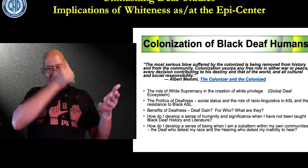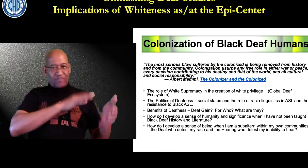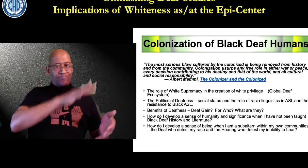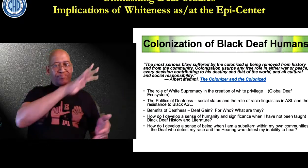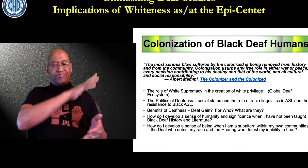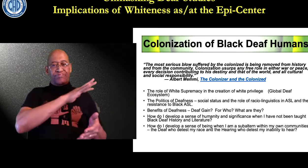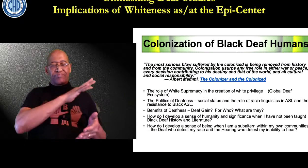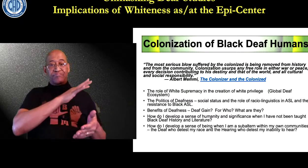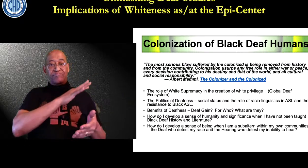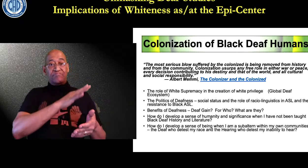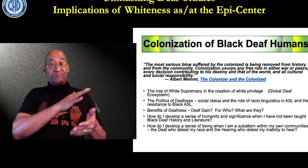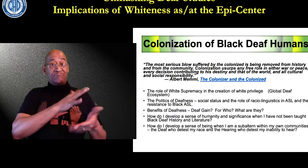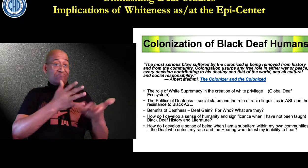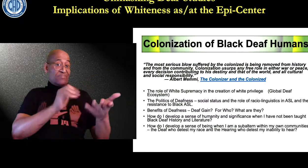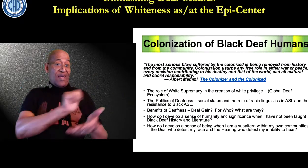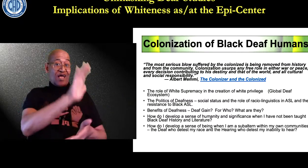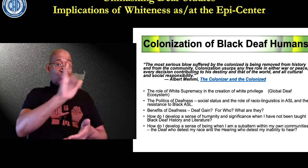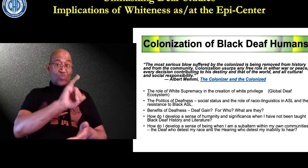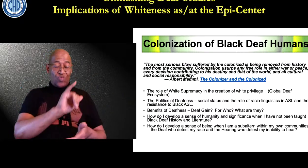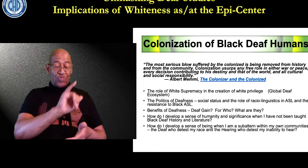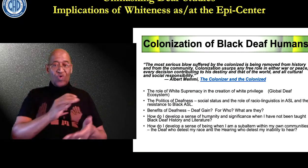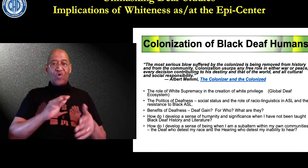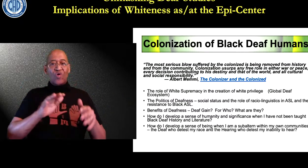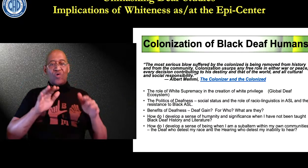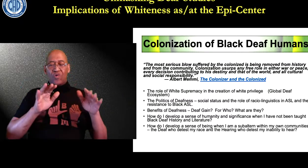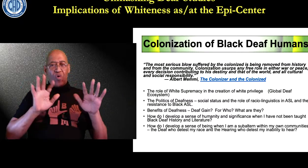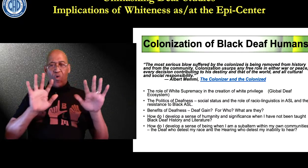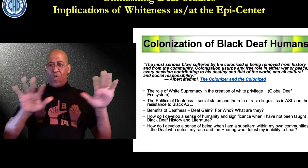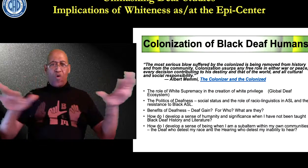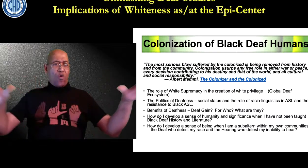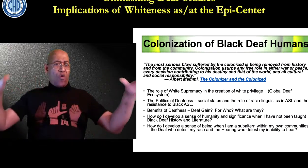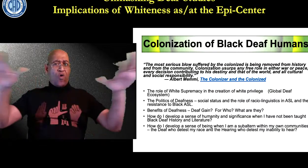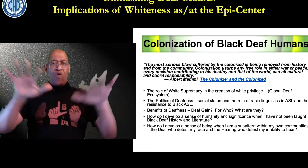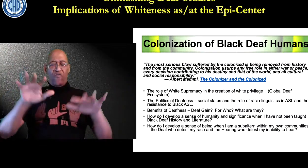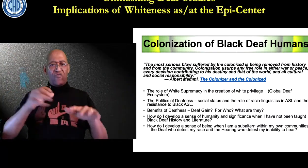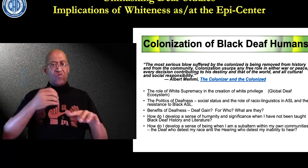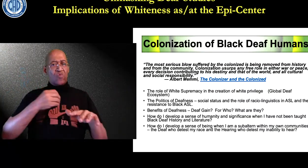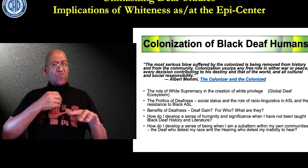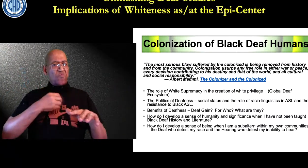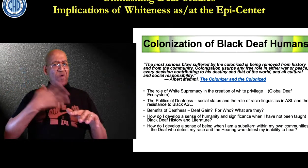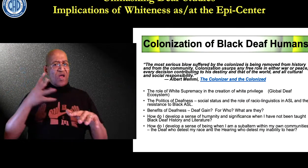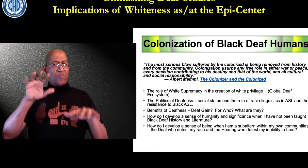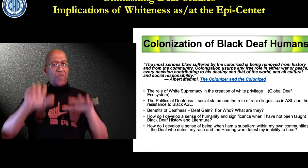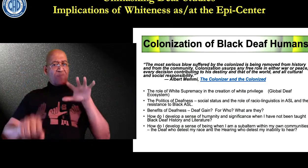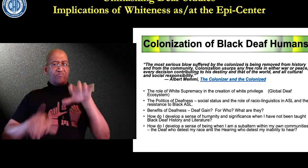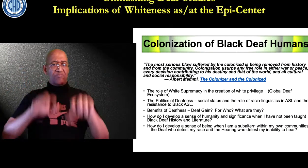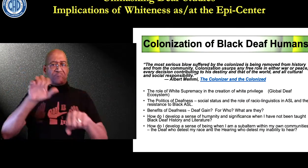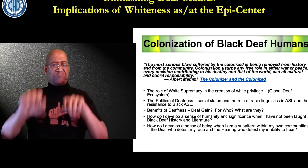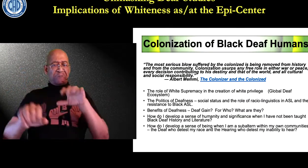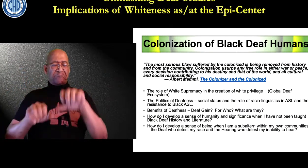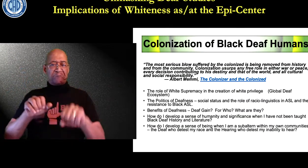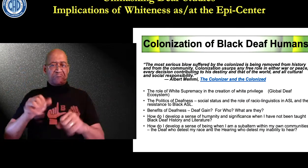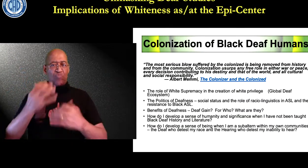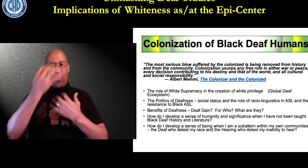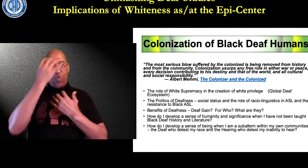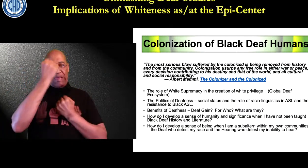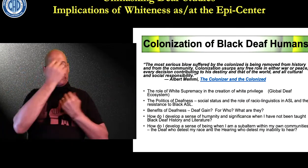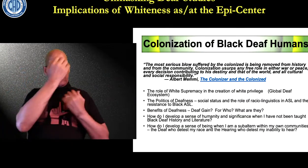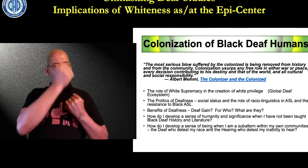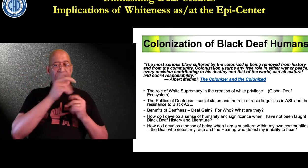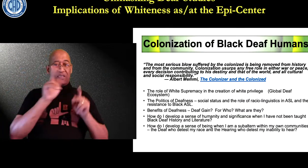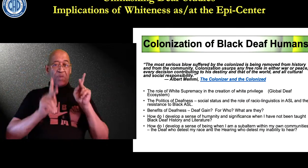South Africa, South America, Asian communities,